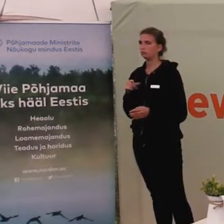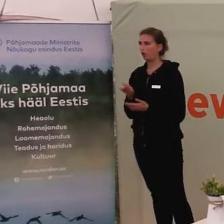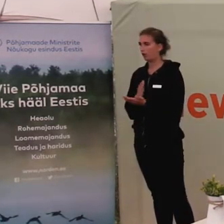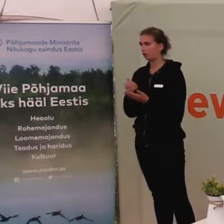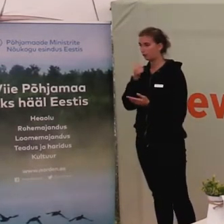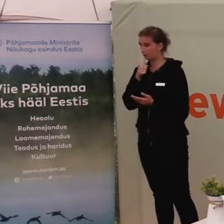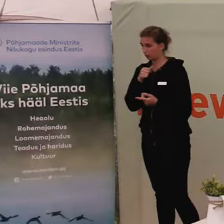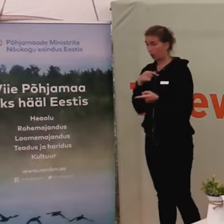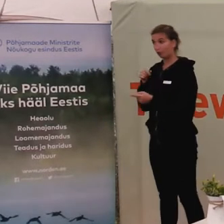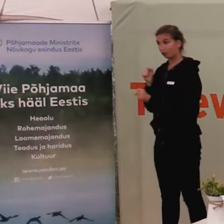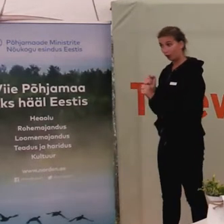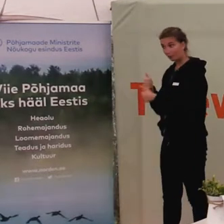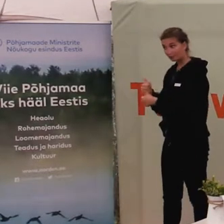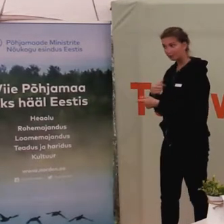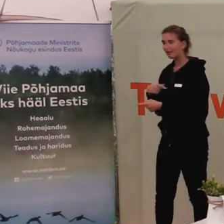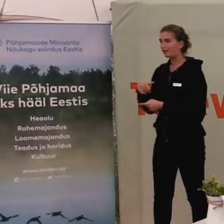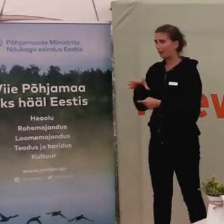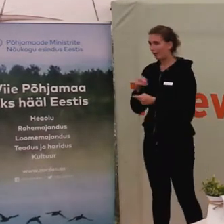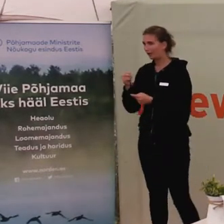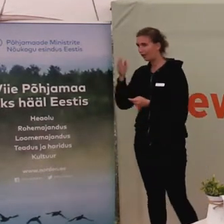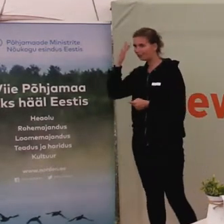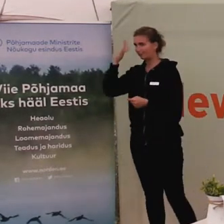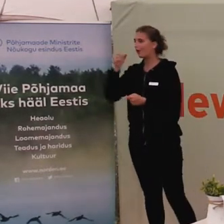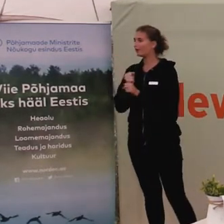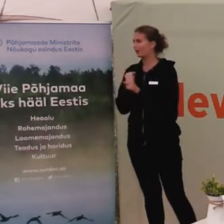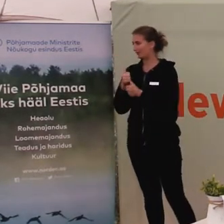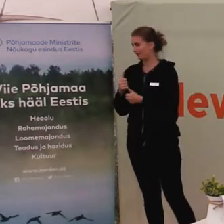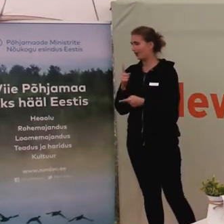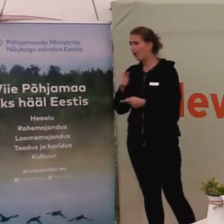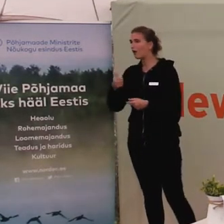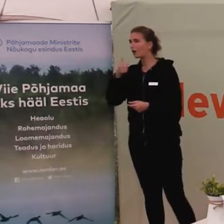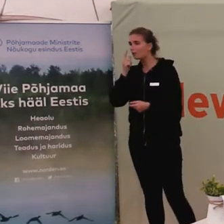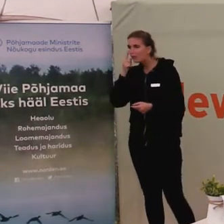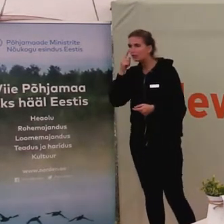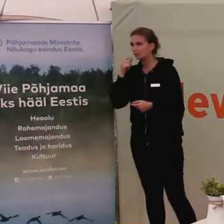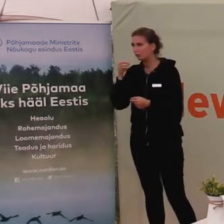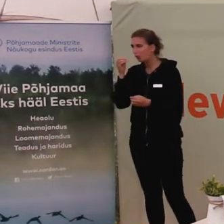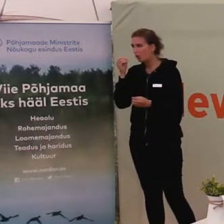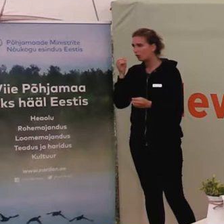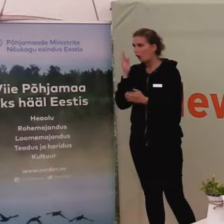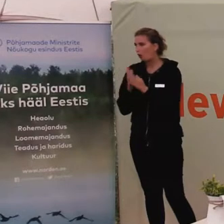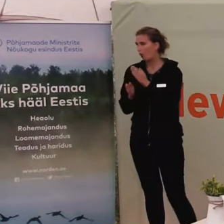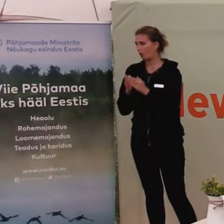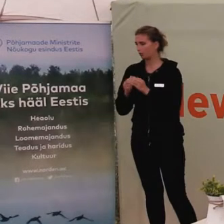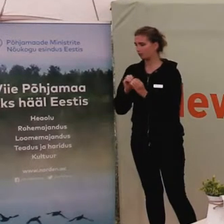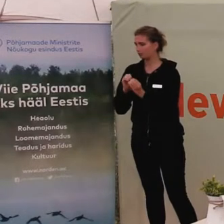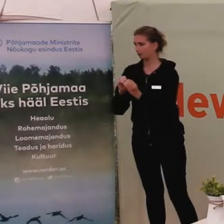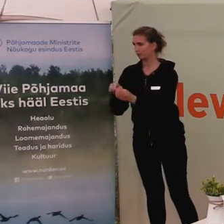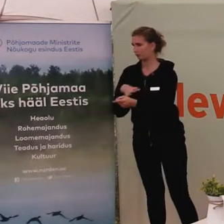Did it work? In the scenario, it worked. But we were assuming that the robots were sustainable, and we don't know the